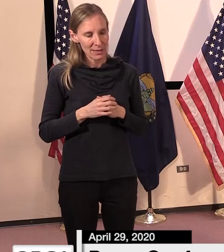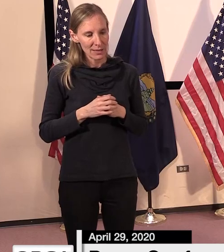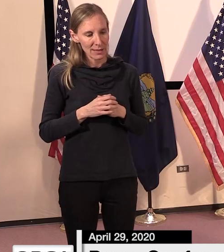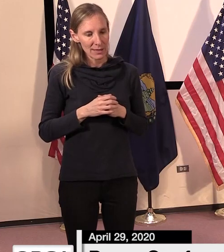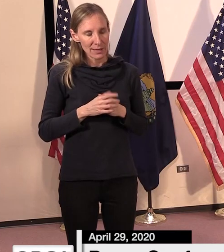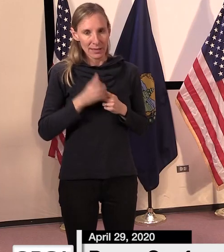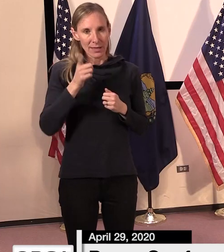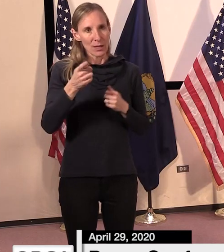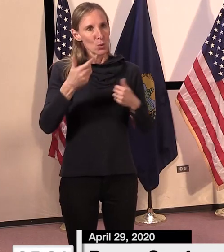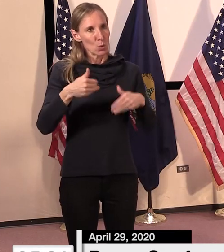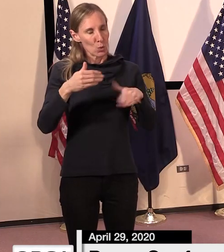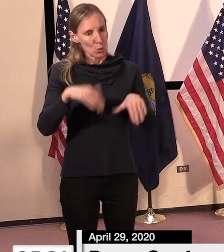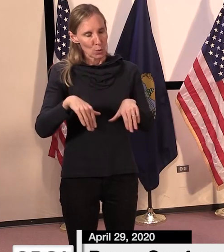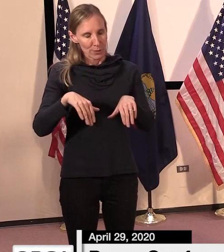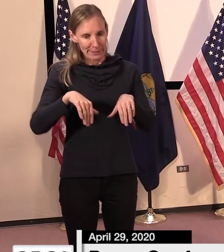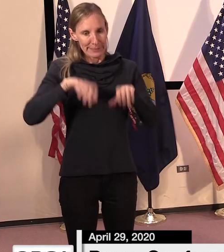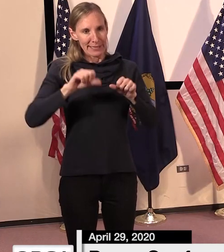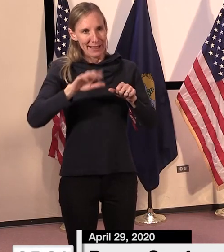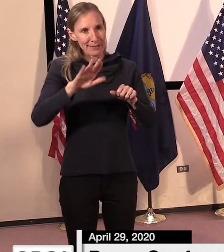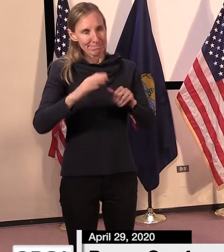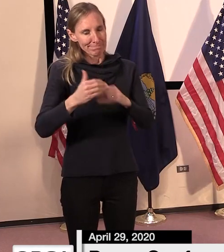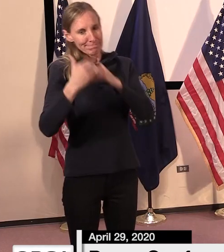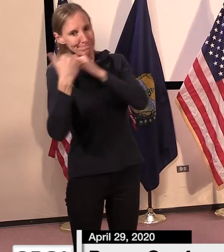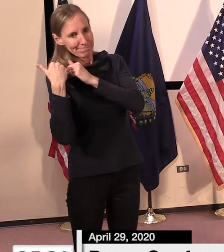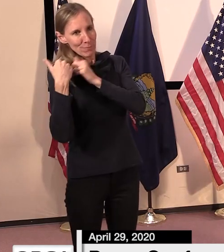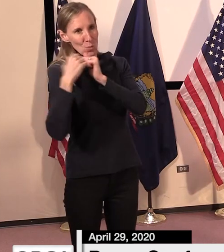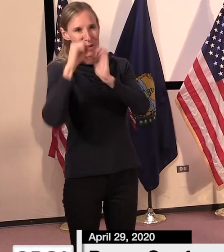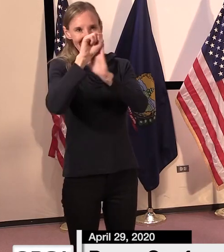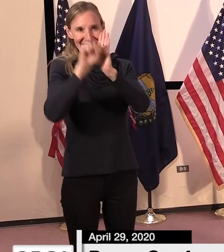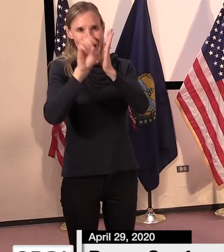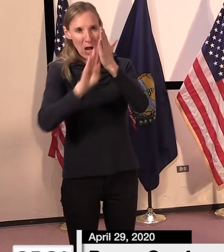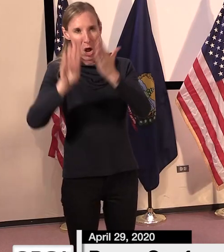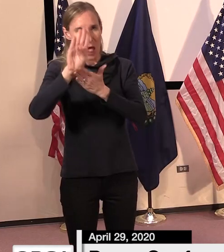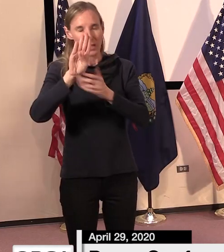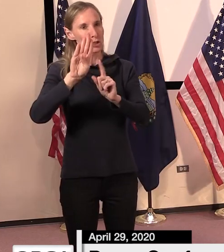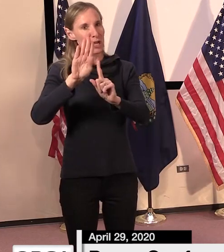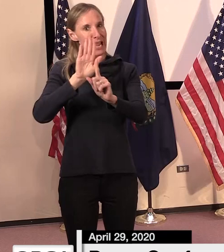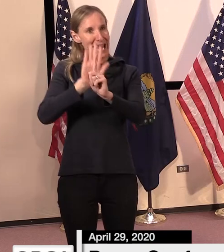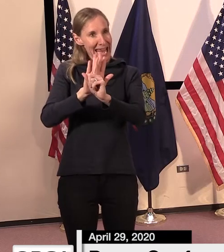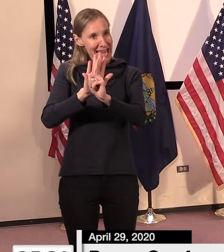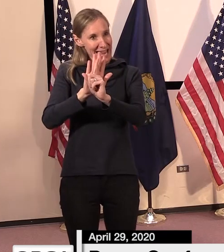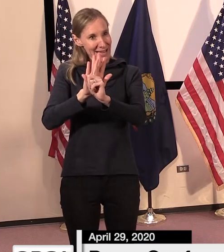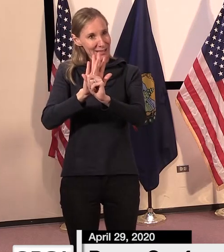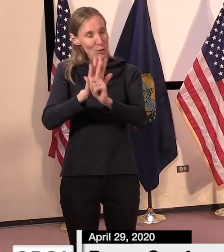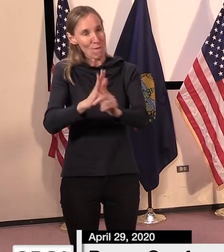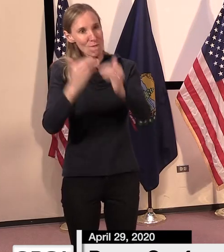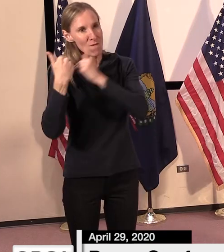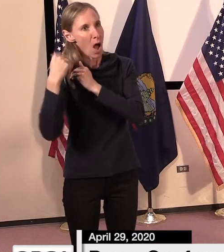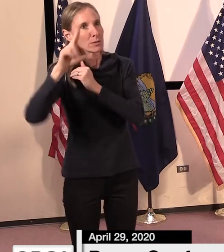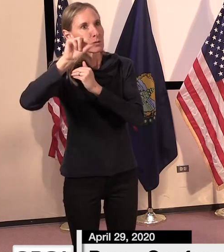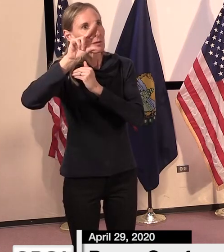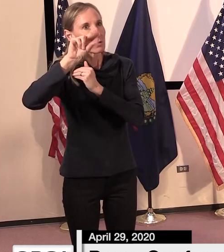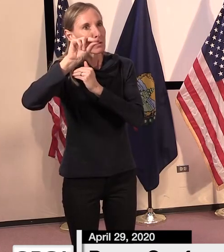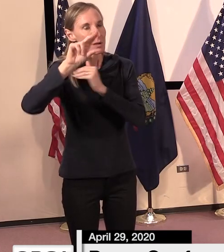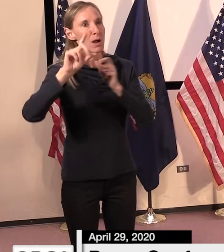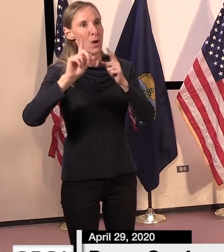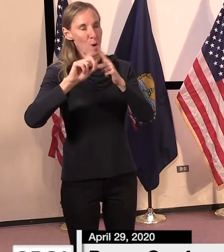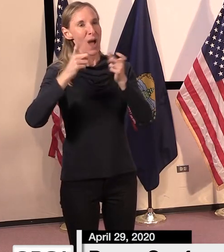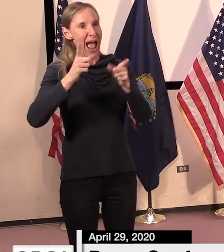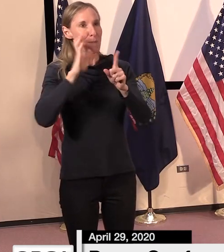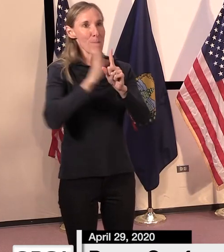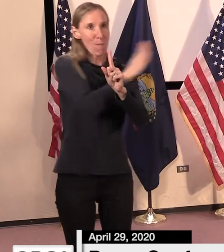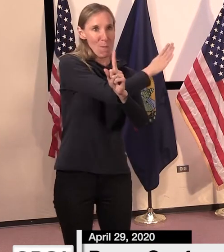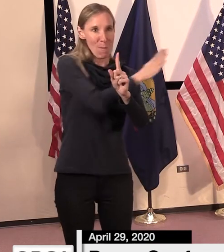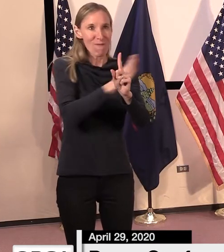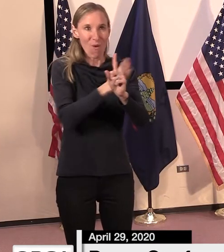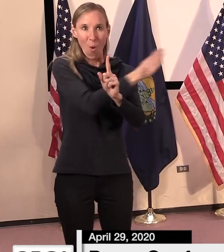He had taken on this issue with the state colleges. This was not of his doing. He had come to me a number of times saying